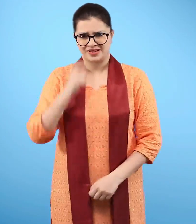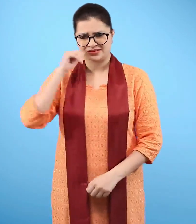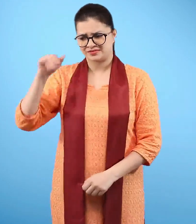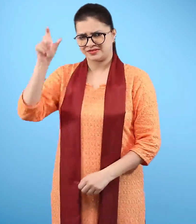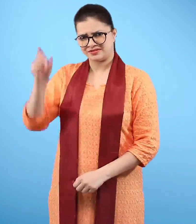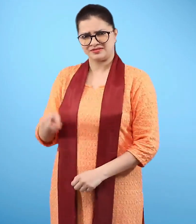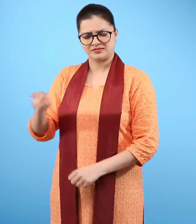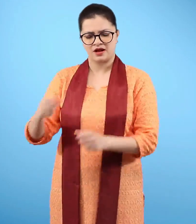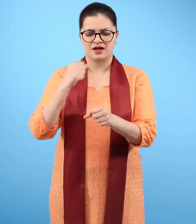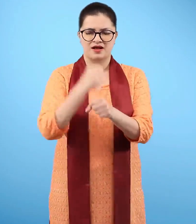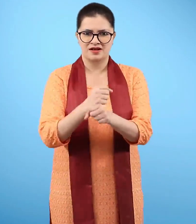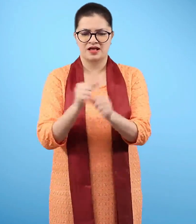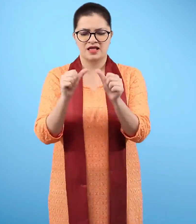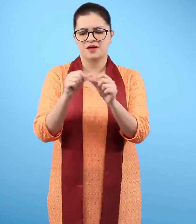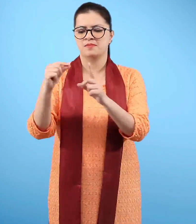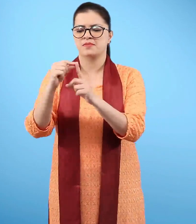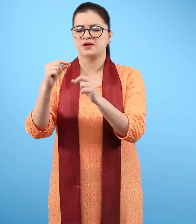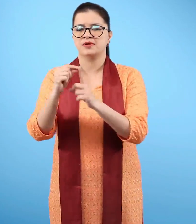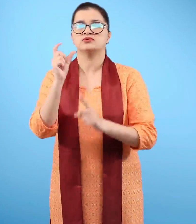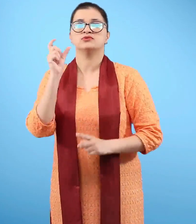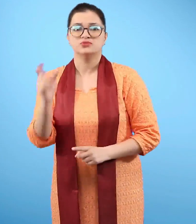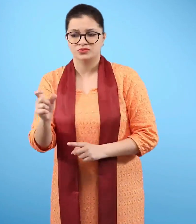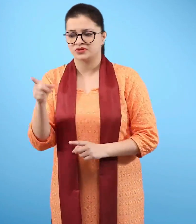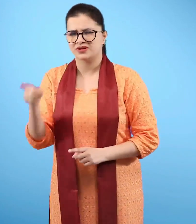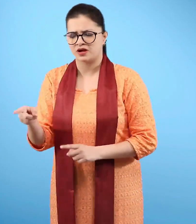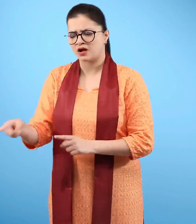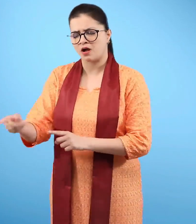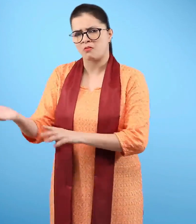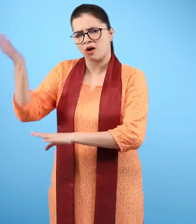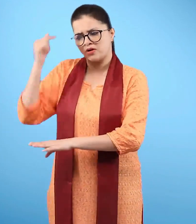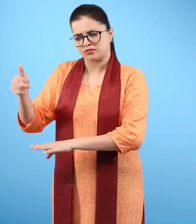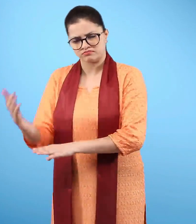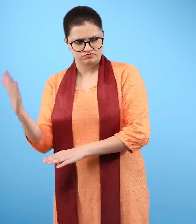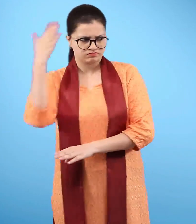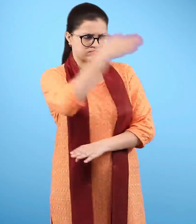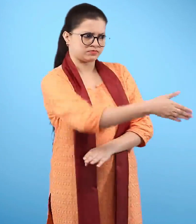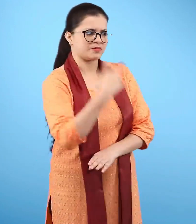Gappu has seen Red Fort before and tells them about his trip.